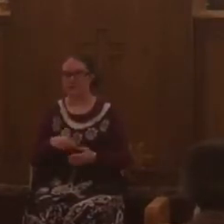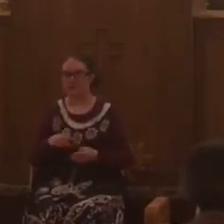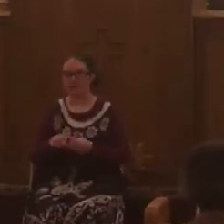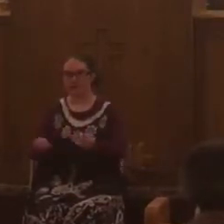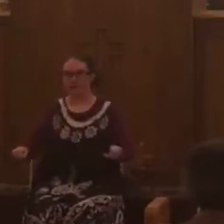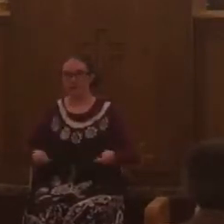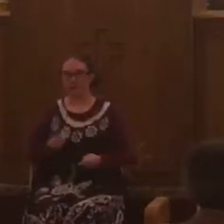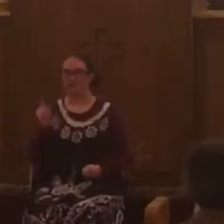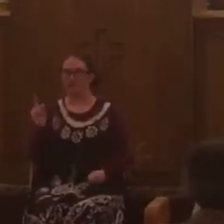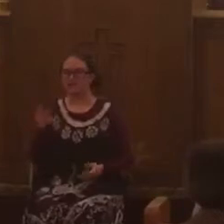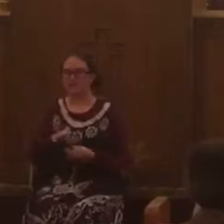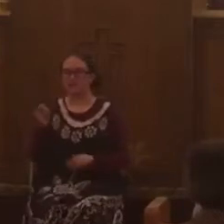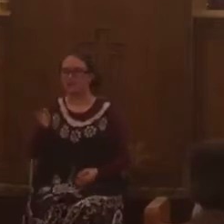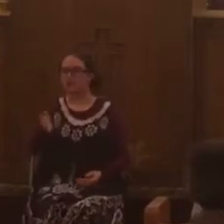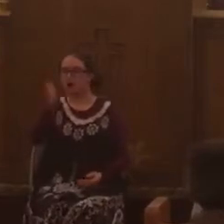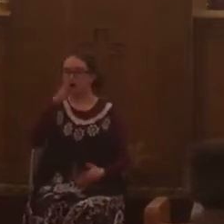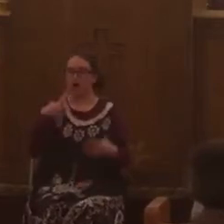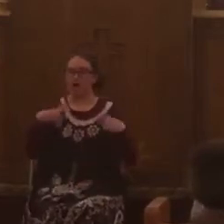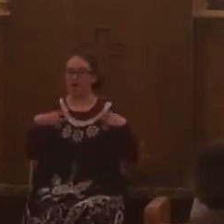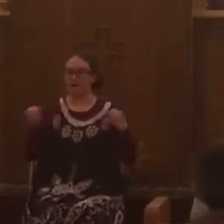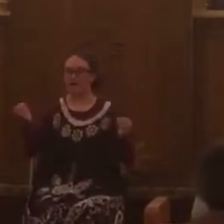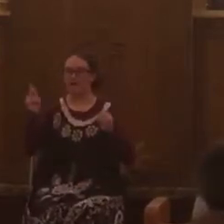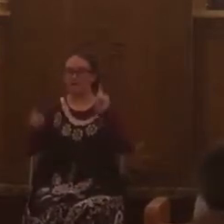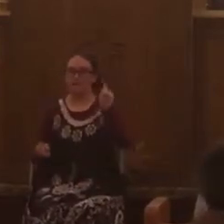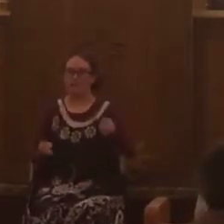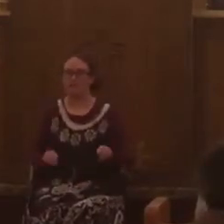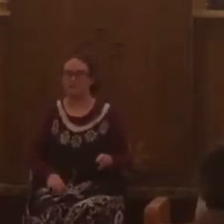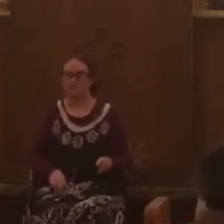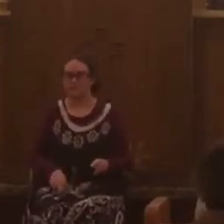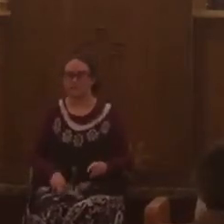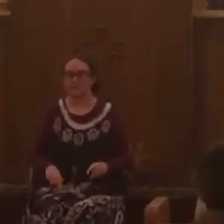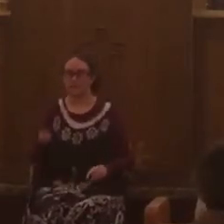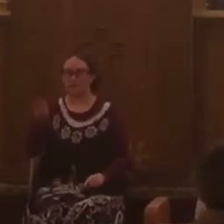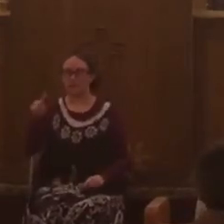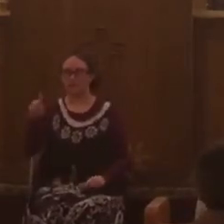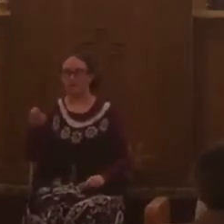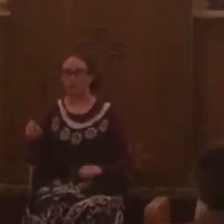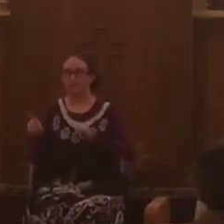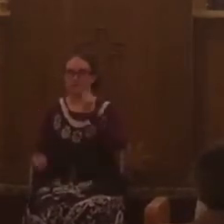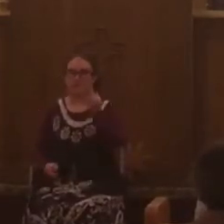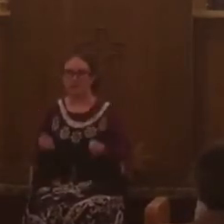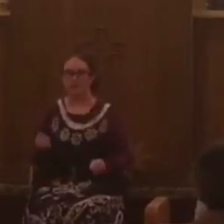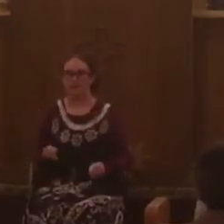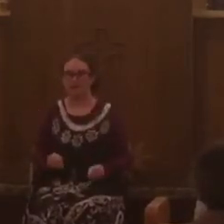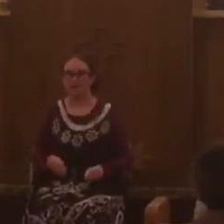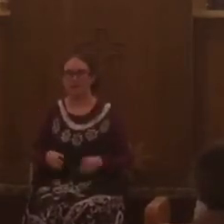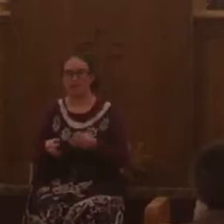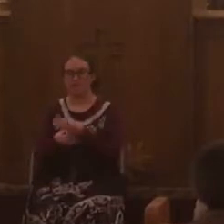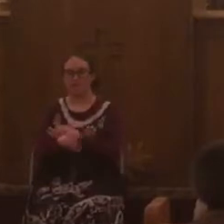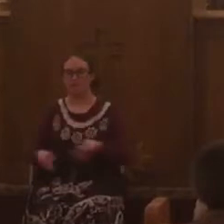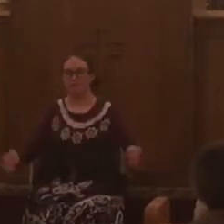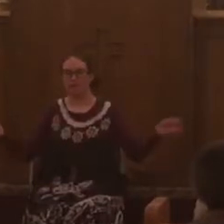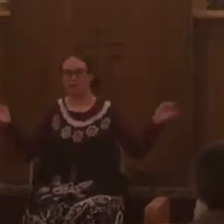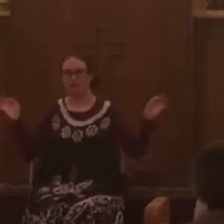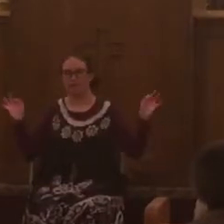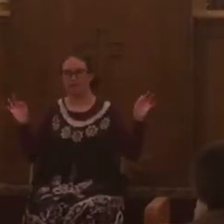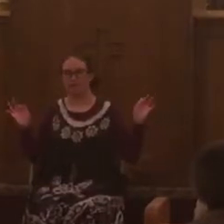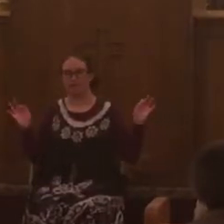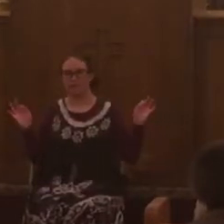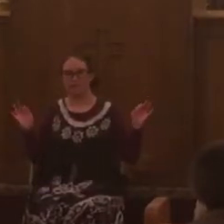tell you that God has a better plan to attract the crowd? Amen. And that's somebody that is willing to pray and